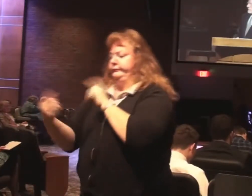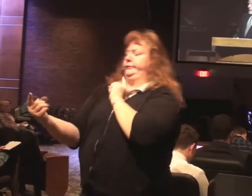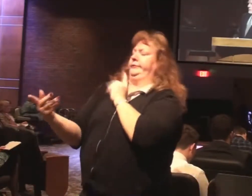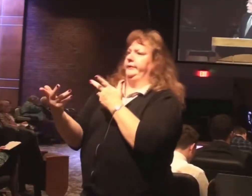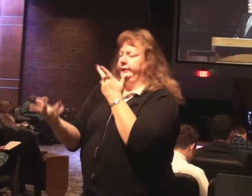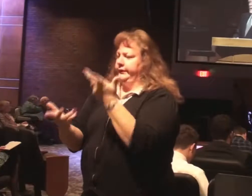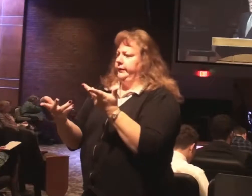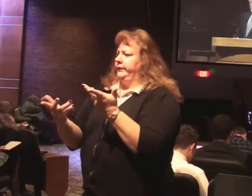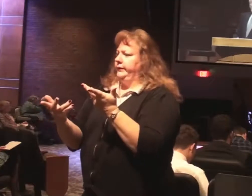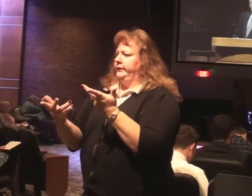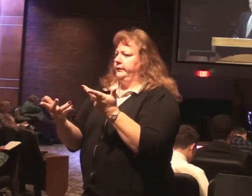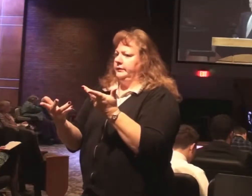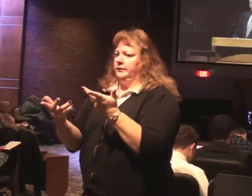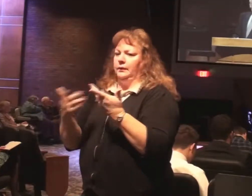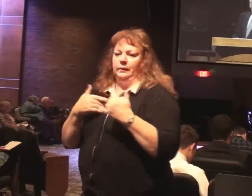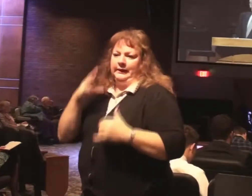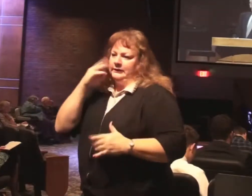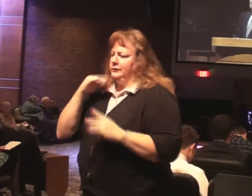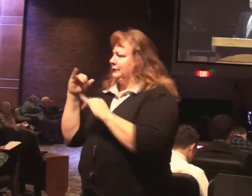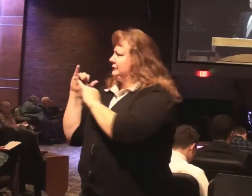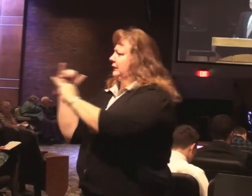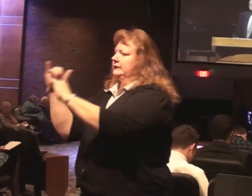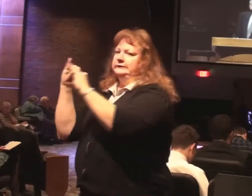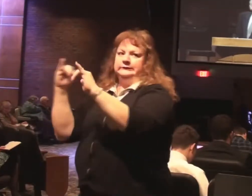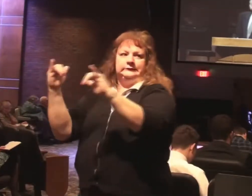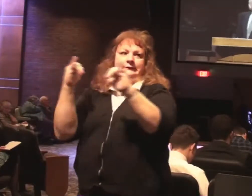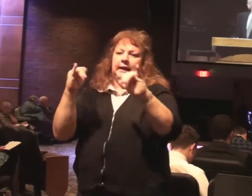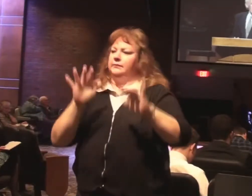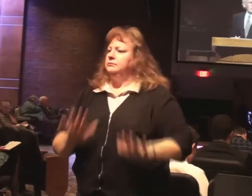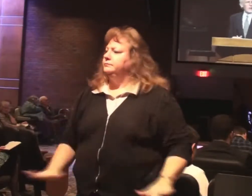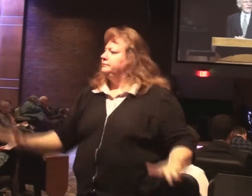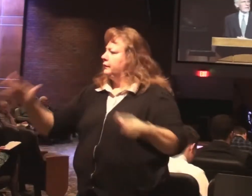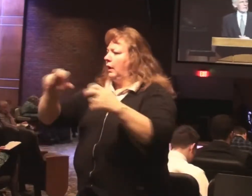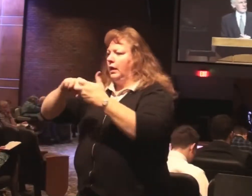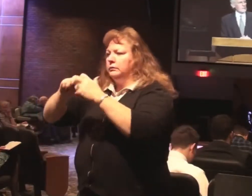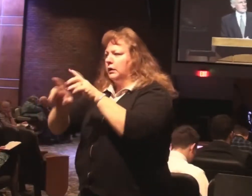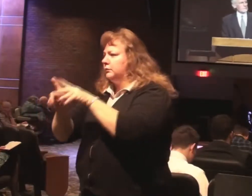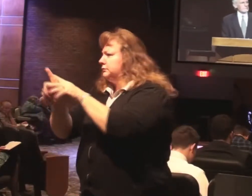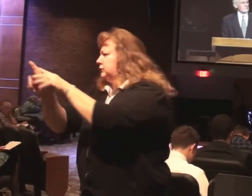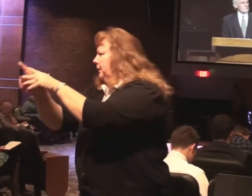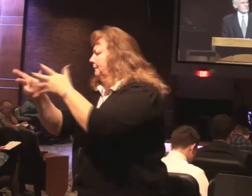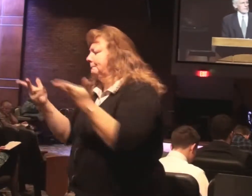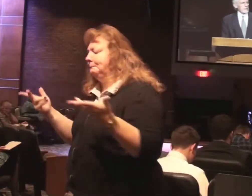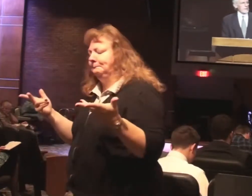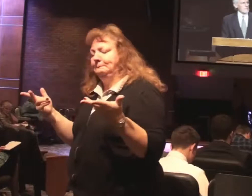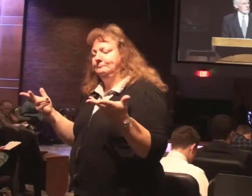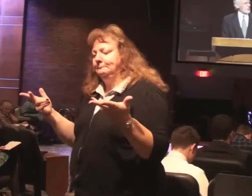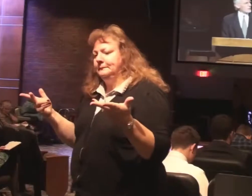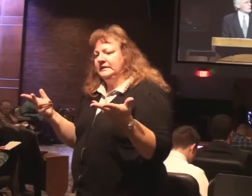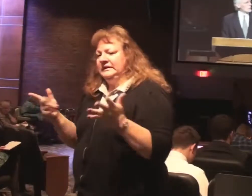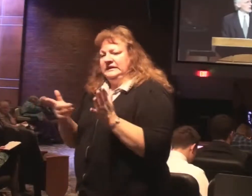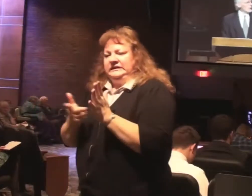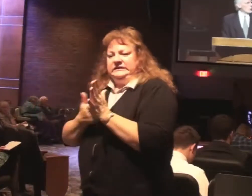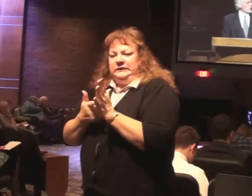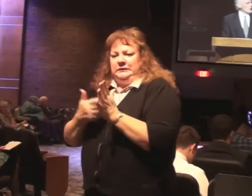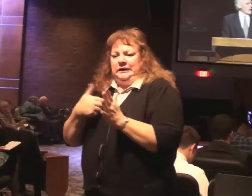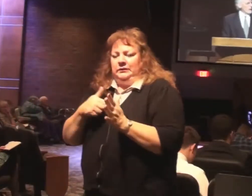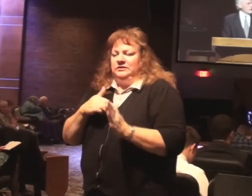We're not immune from the difficulties of this life. And sometimes we begin to wear down.